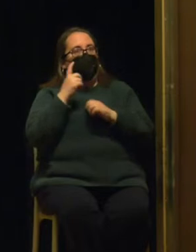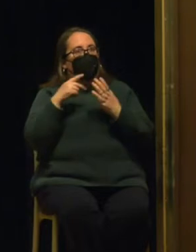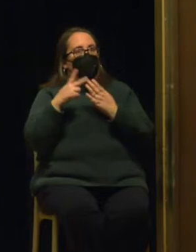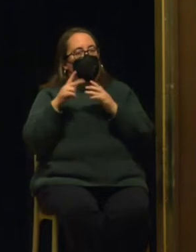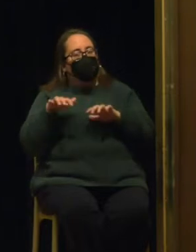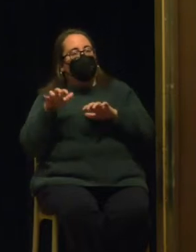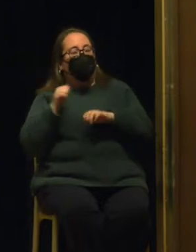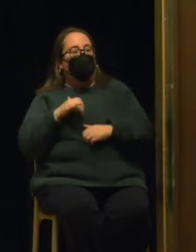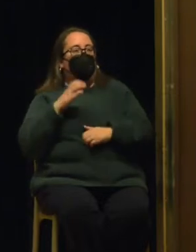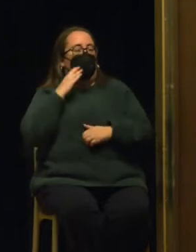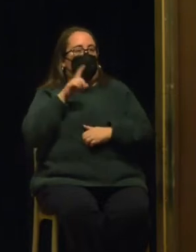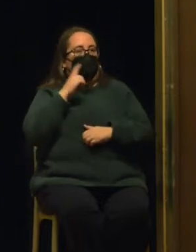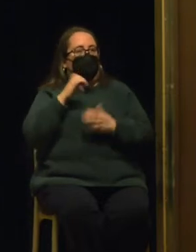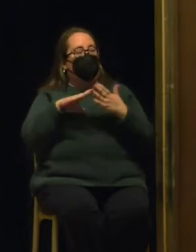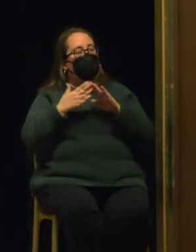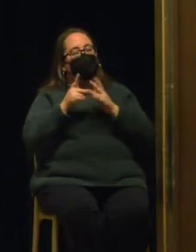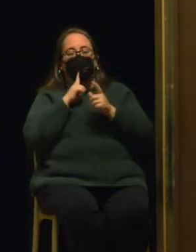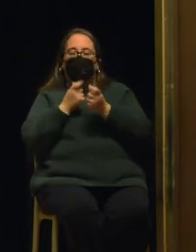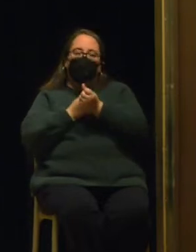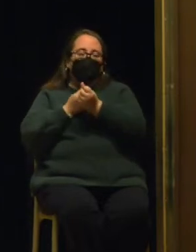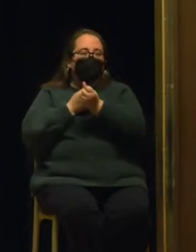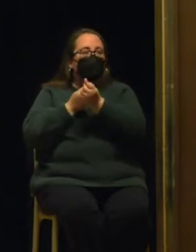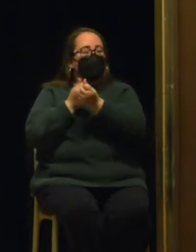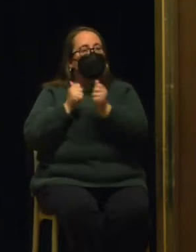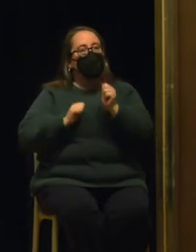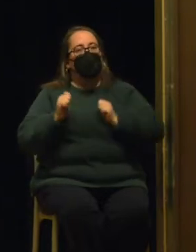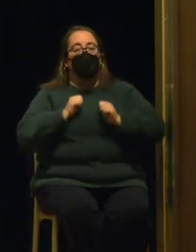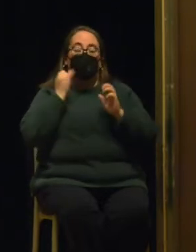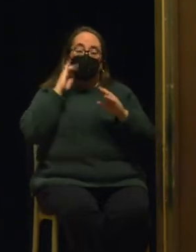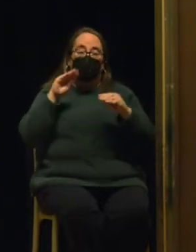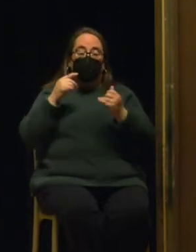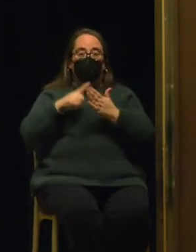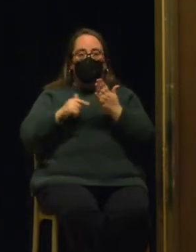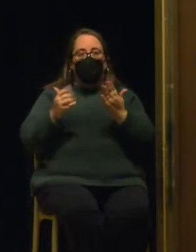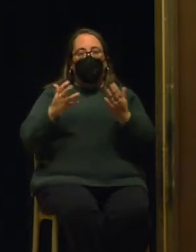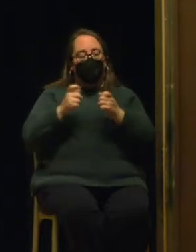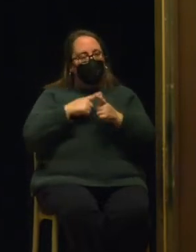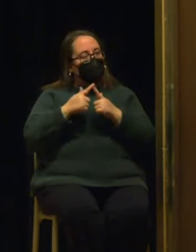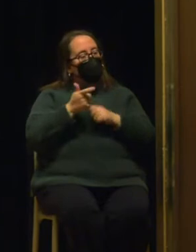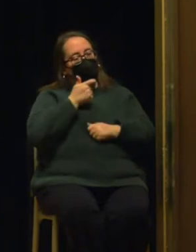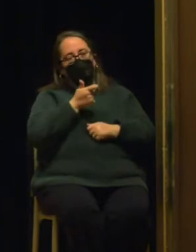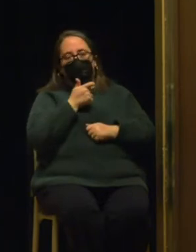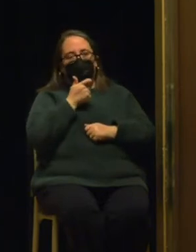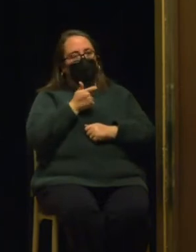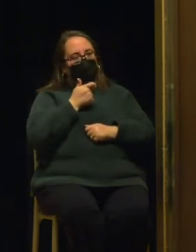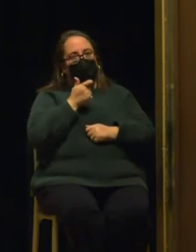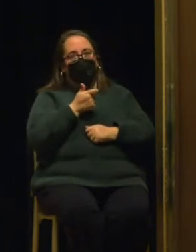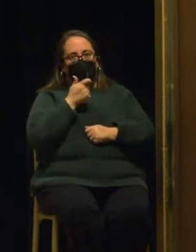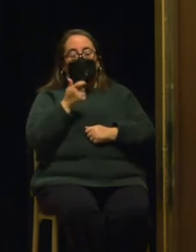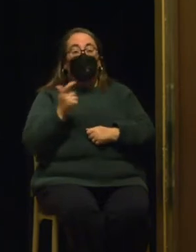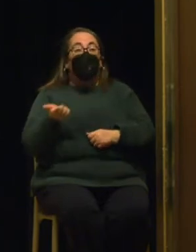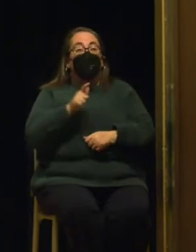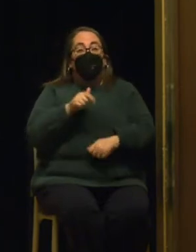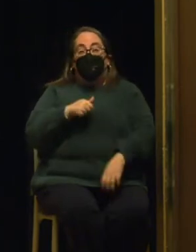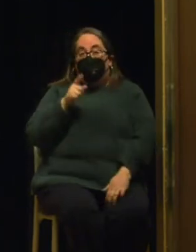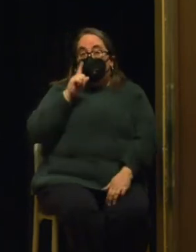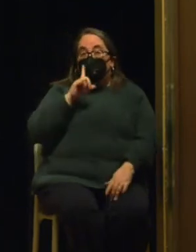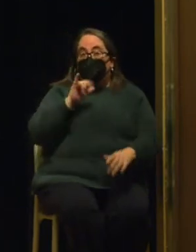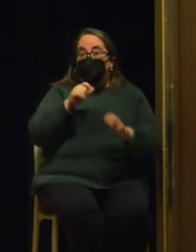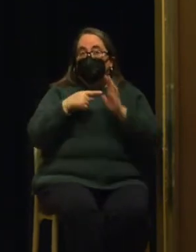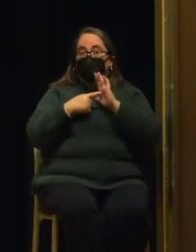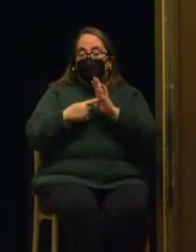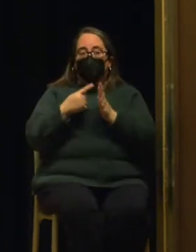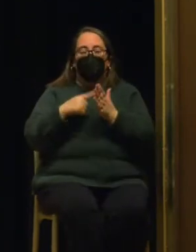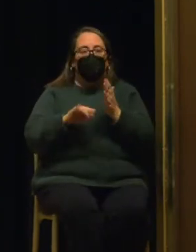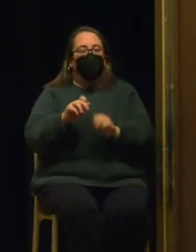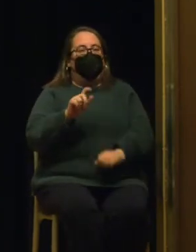Black community is a very loyal audience, and if you give them what they want, they will show up. Well, I think that also makes a distinction. What